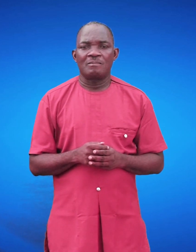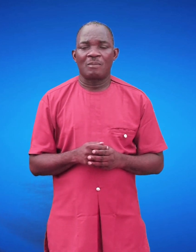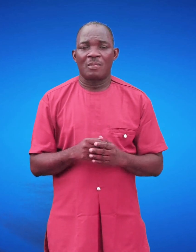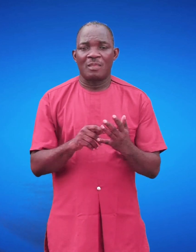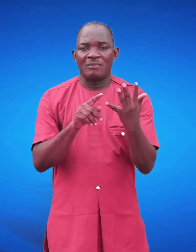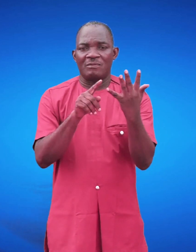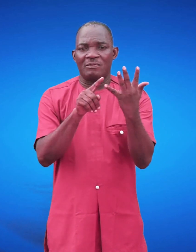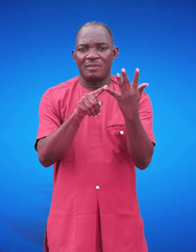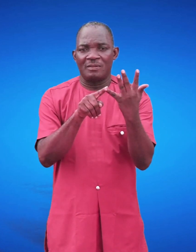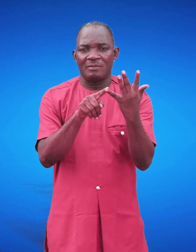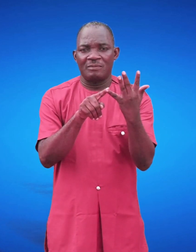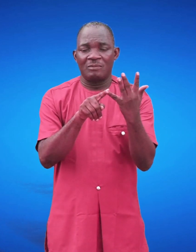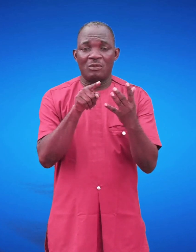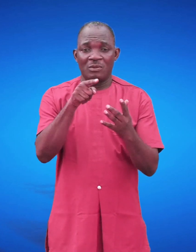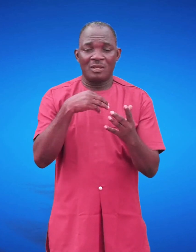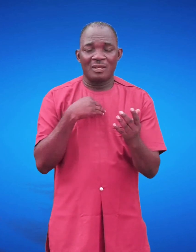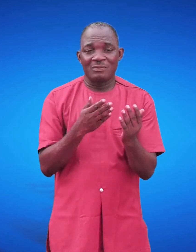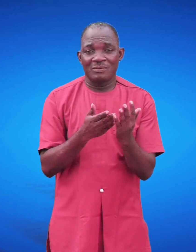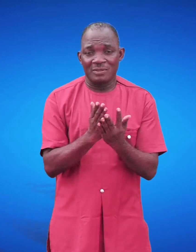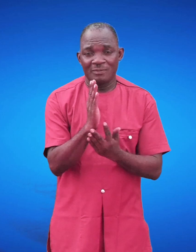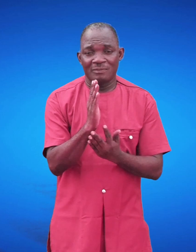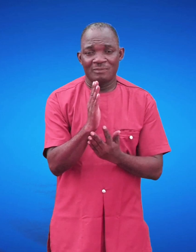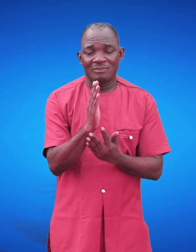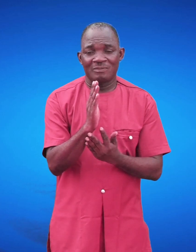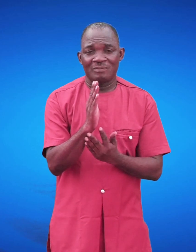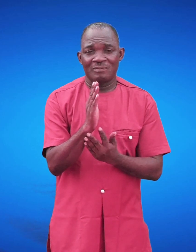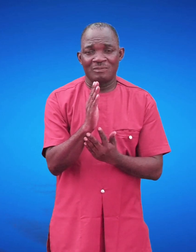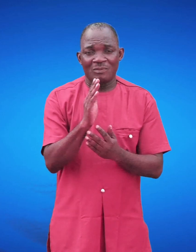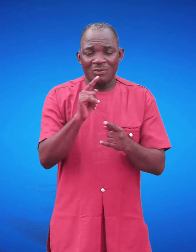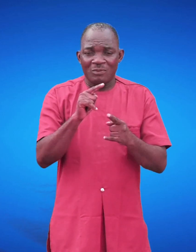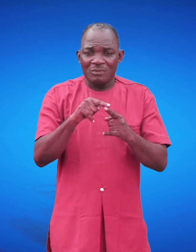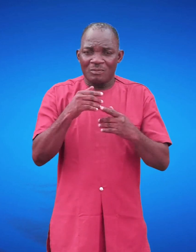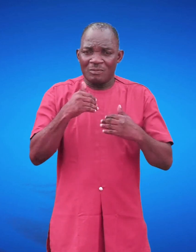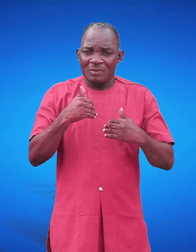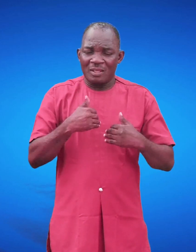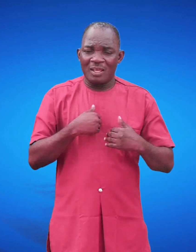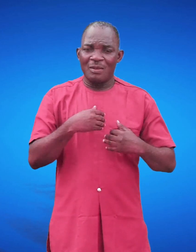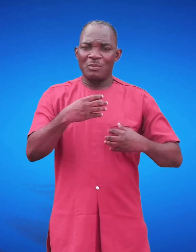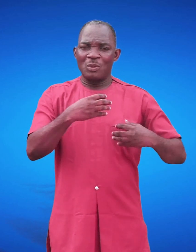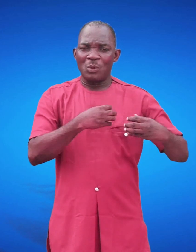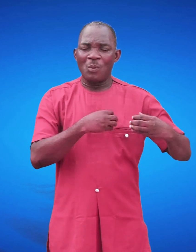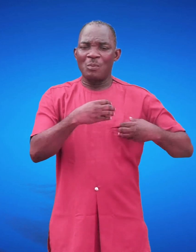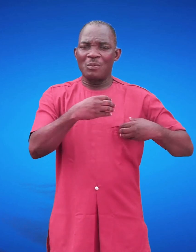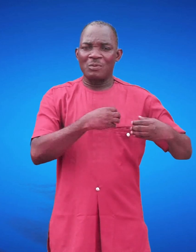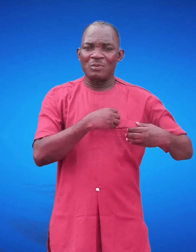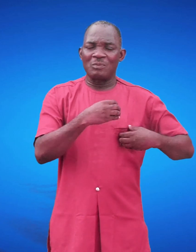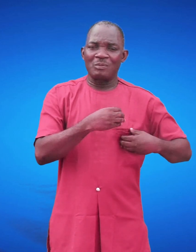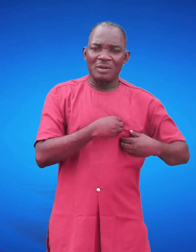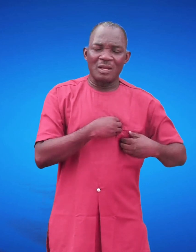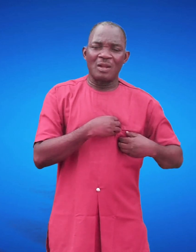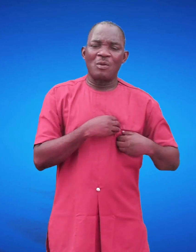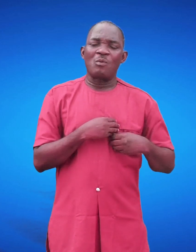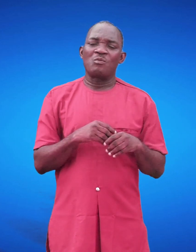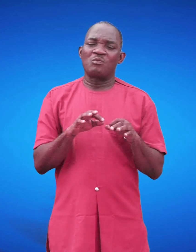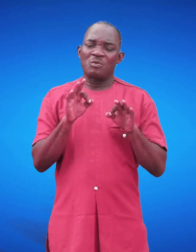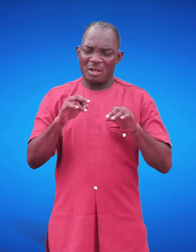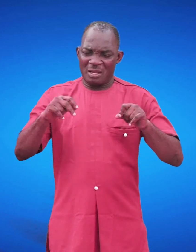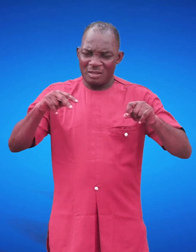5. You have the right to have complaints fairly investigated